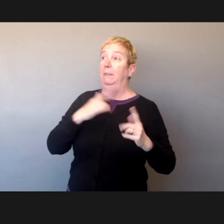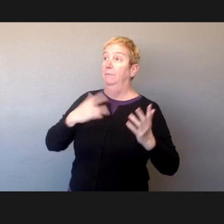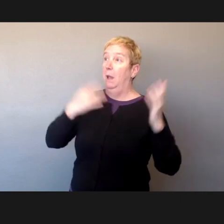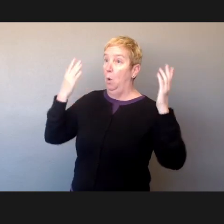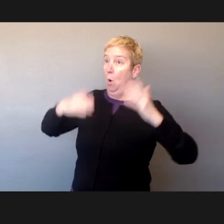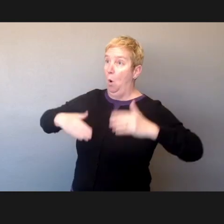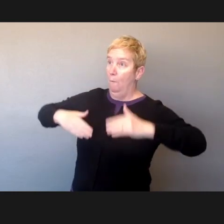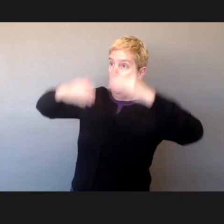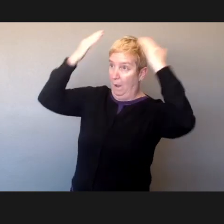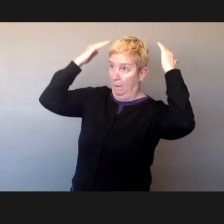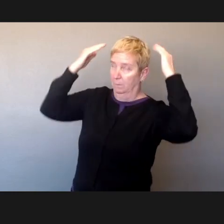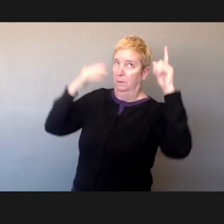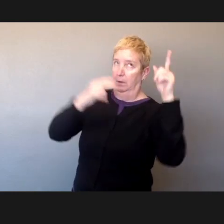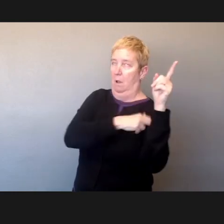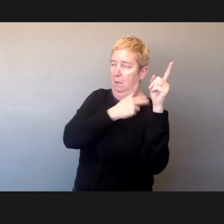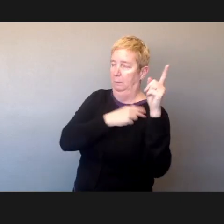think,